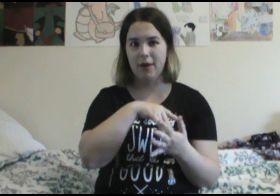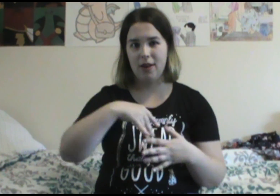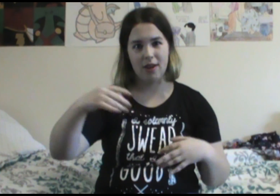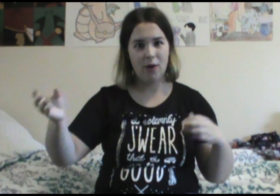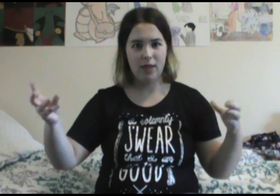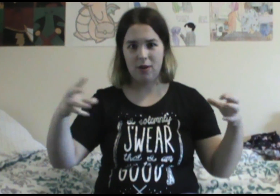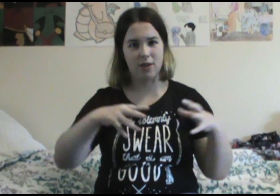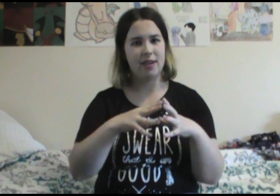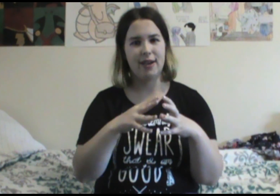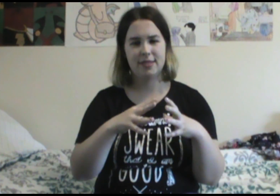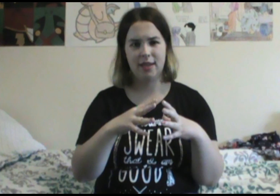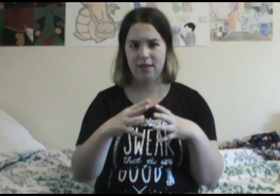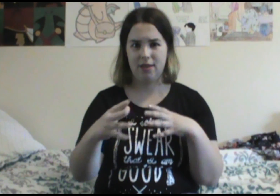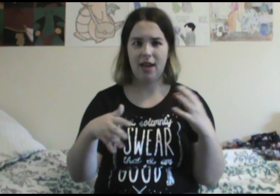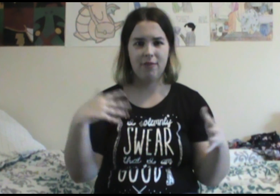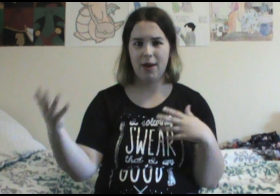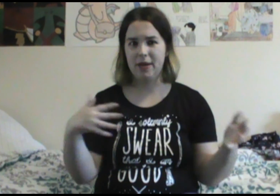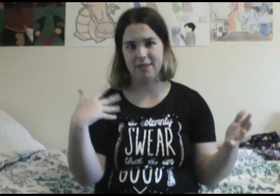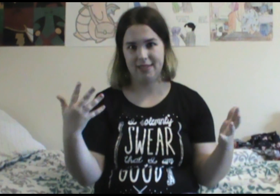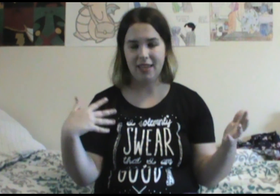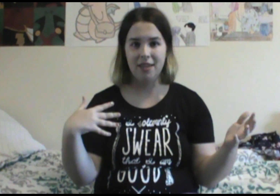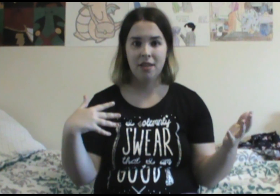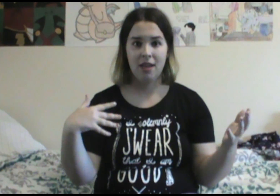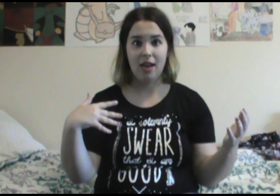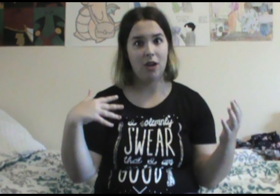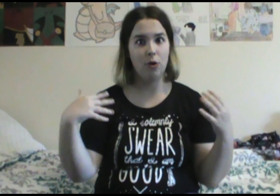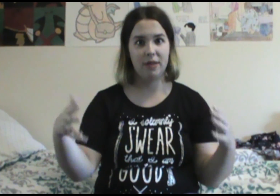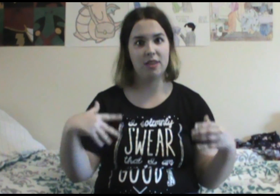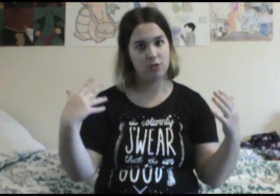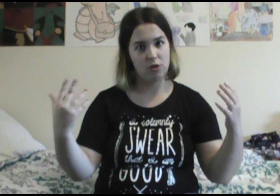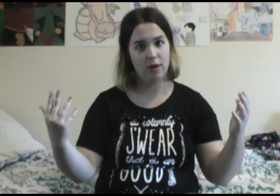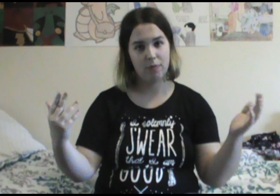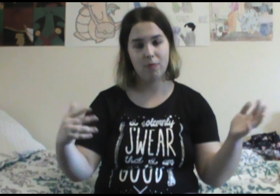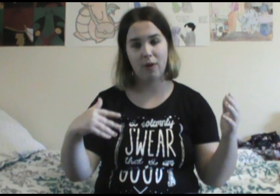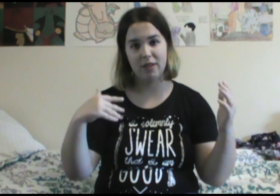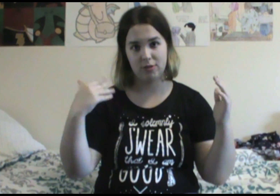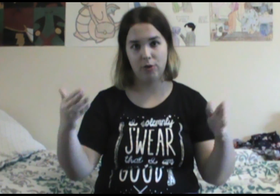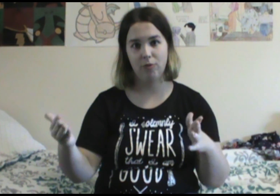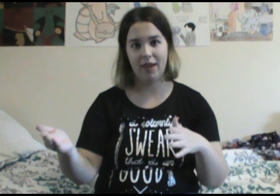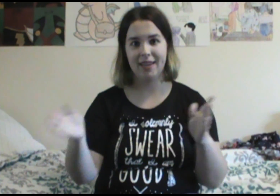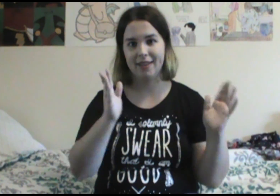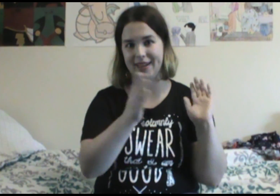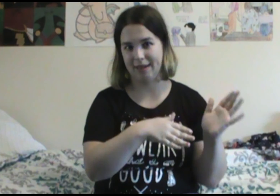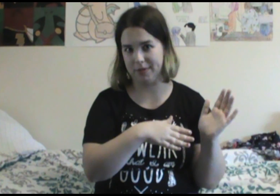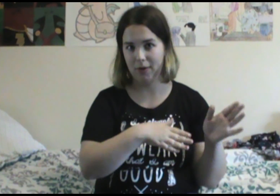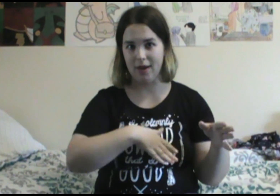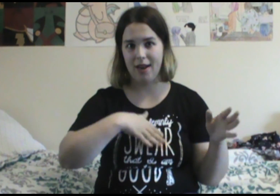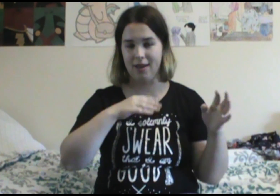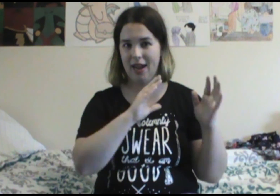But how that all connects, I kind of can't wait to see. And I hope that they'll show it rather soon, like in the next episode, and not have